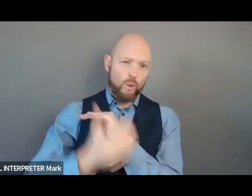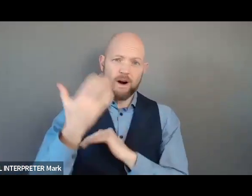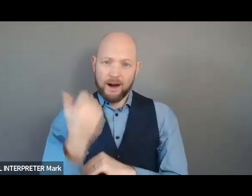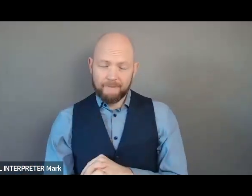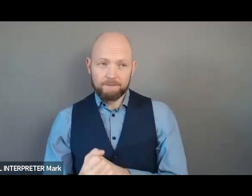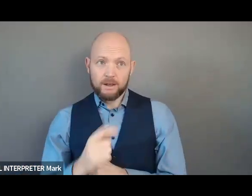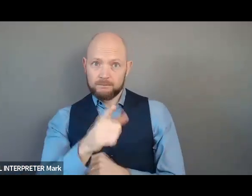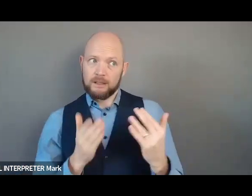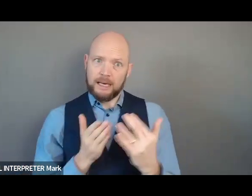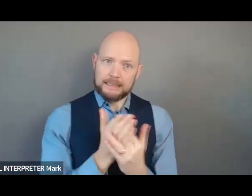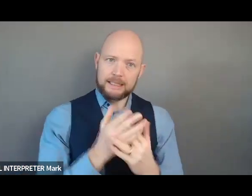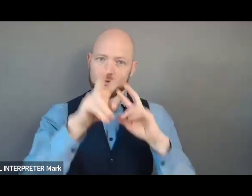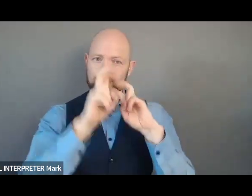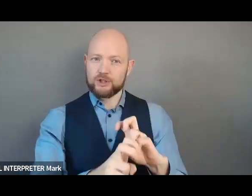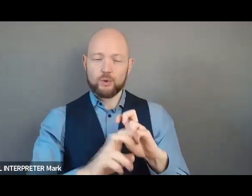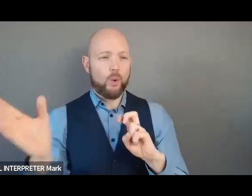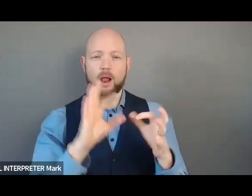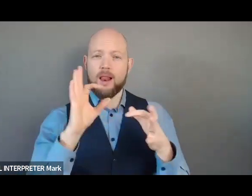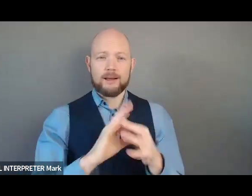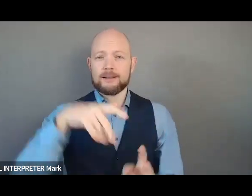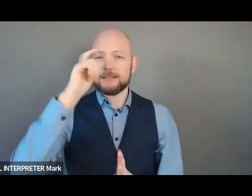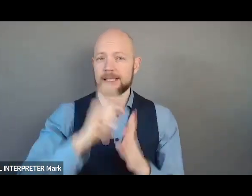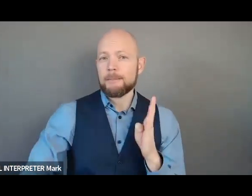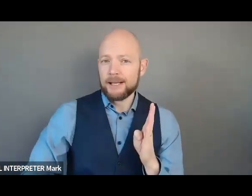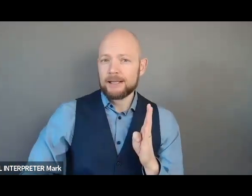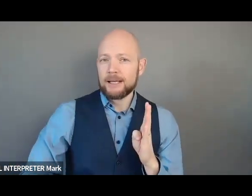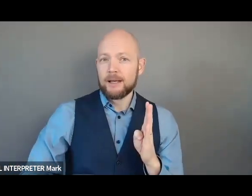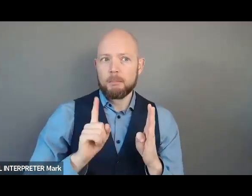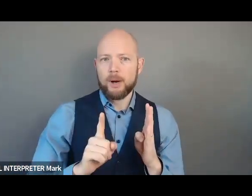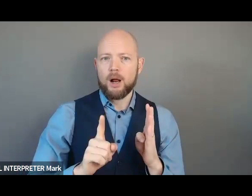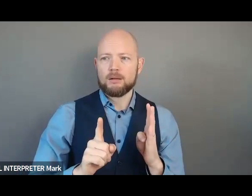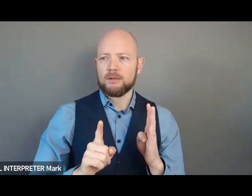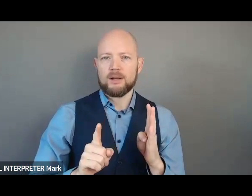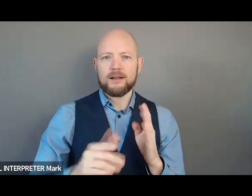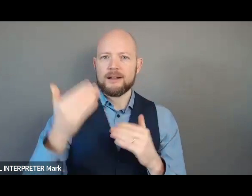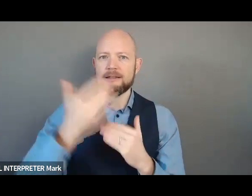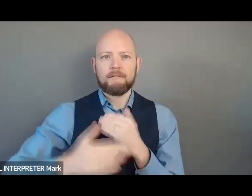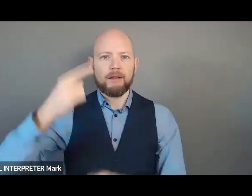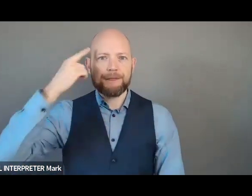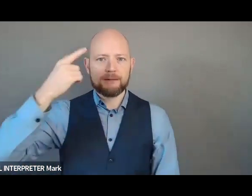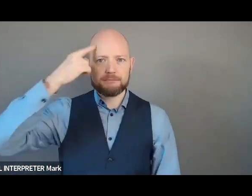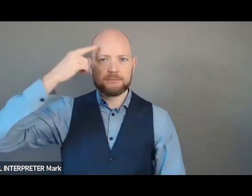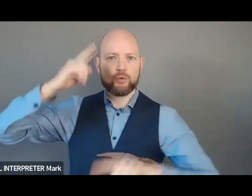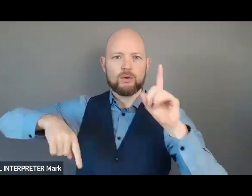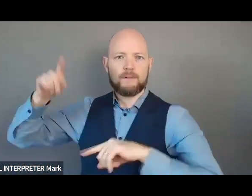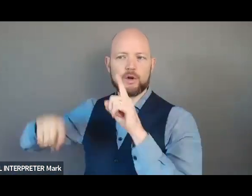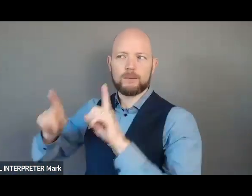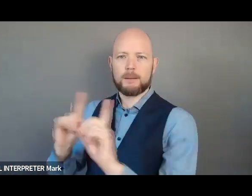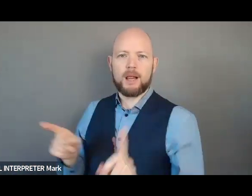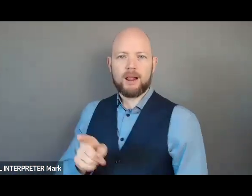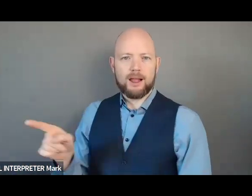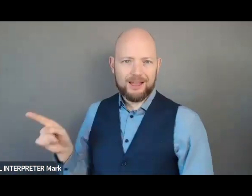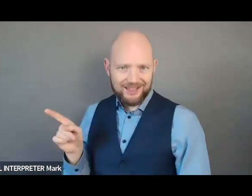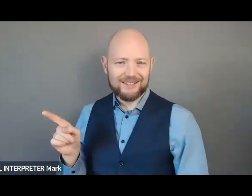access focuses almost exclusively on disability and doesn't give specific attention to neurodivergence. And while those